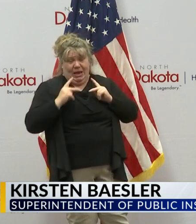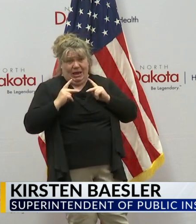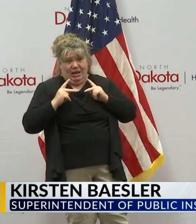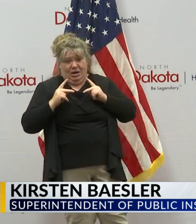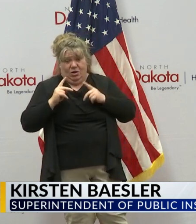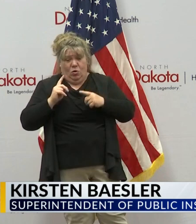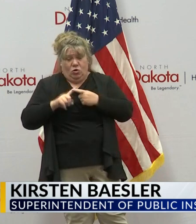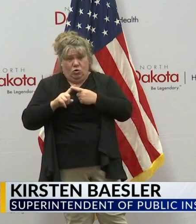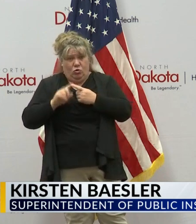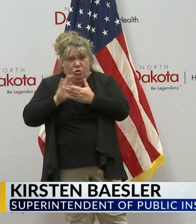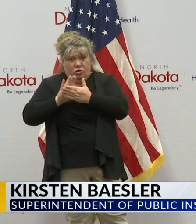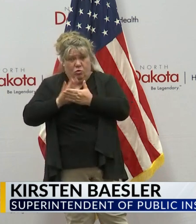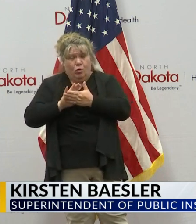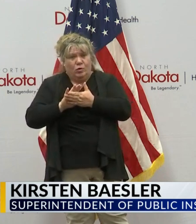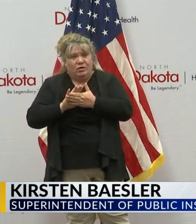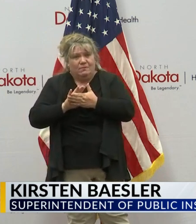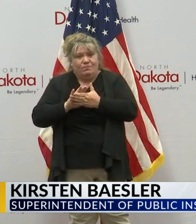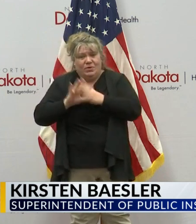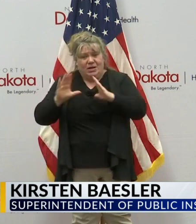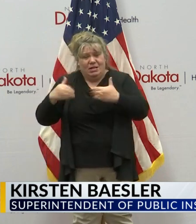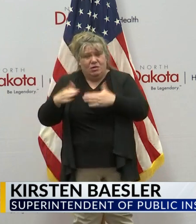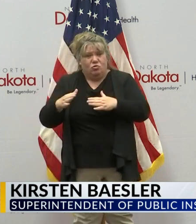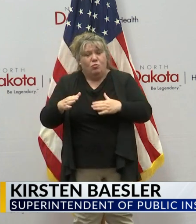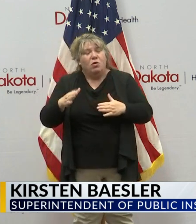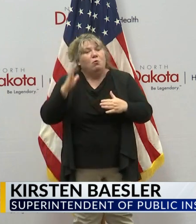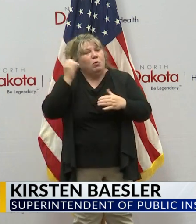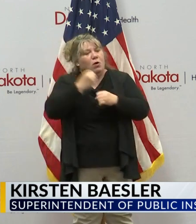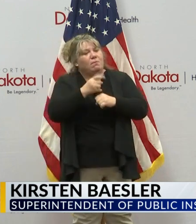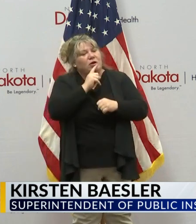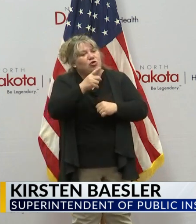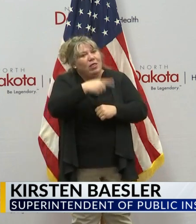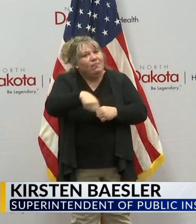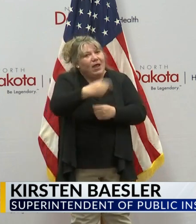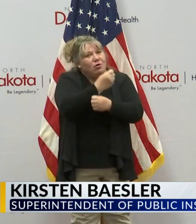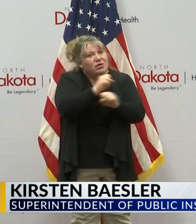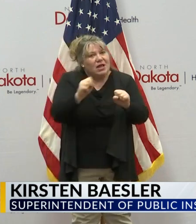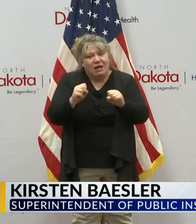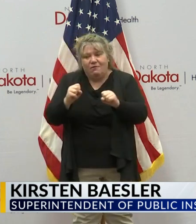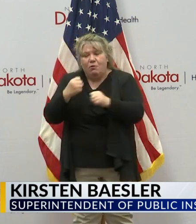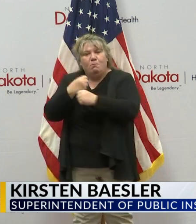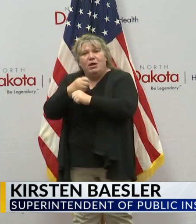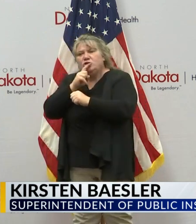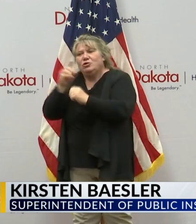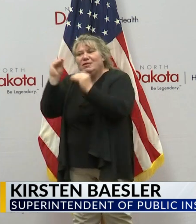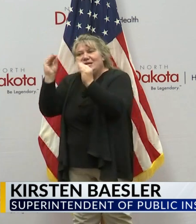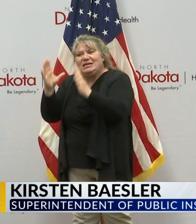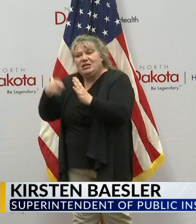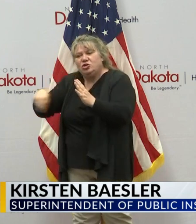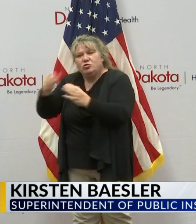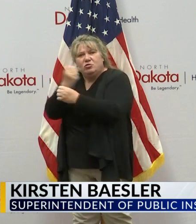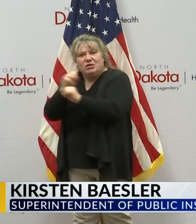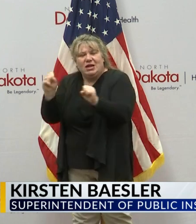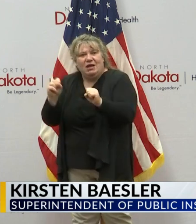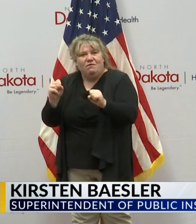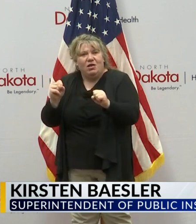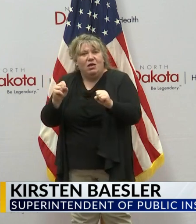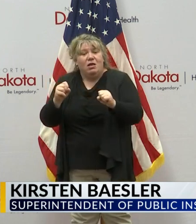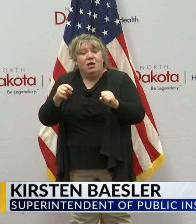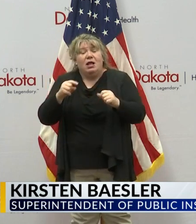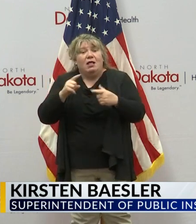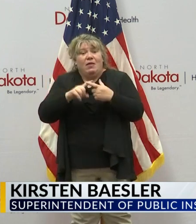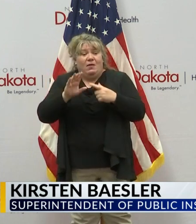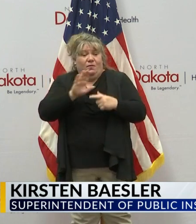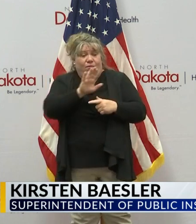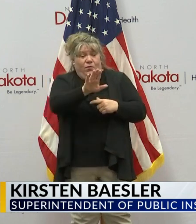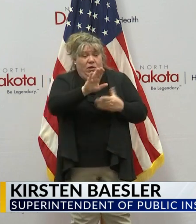in-person teaching, that not only will they be safe, but those that teach them that will be safe, those that they return to at the end of the day